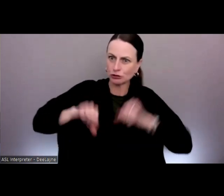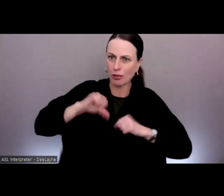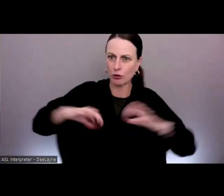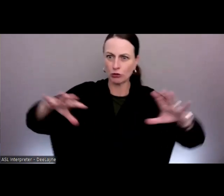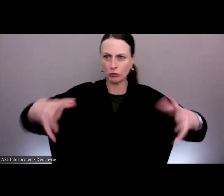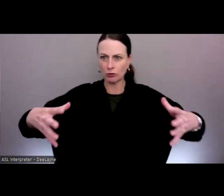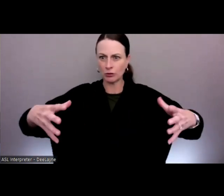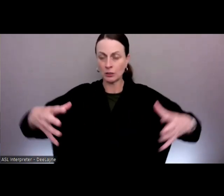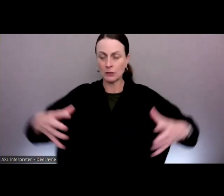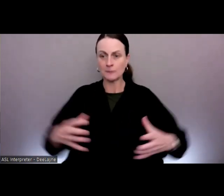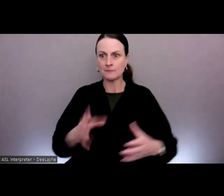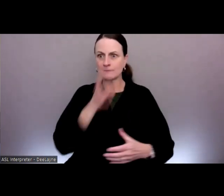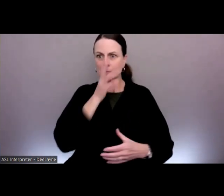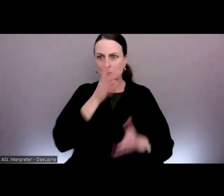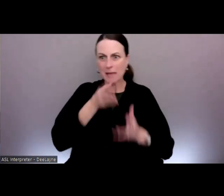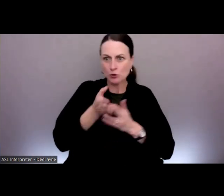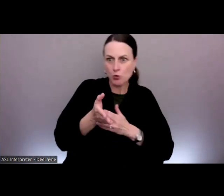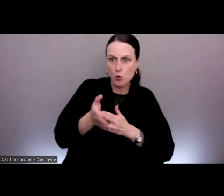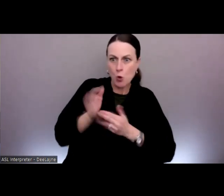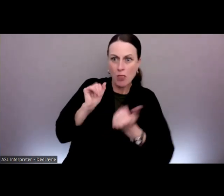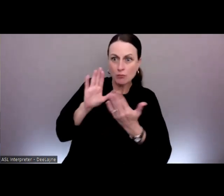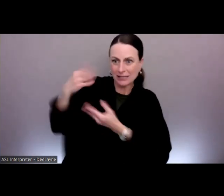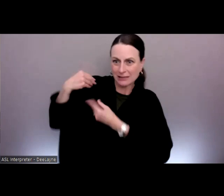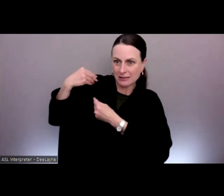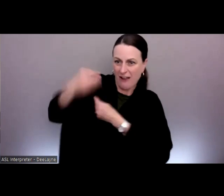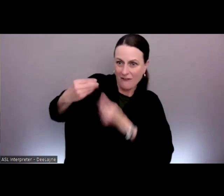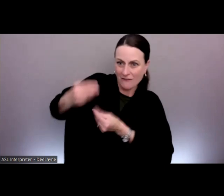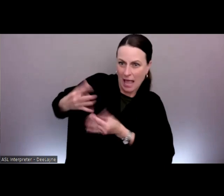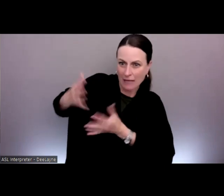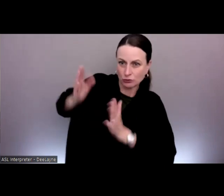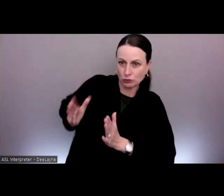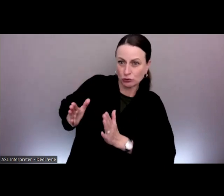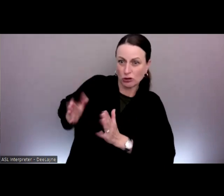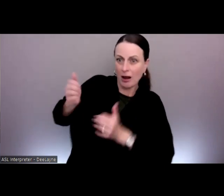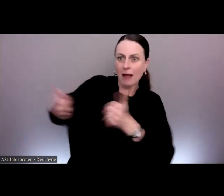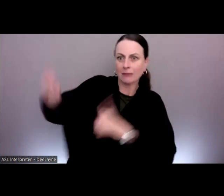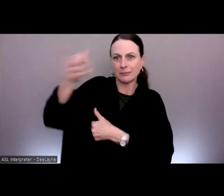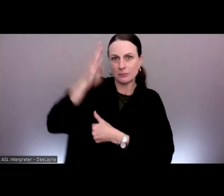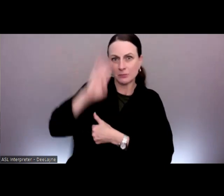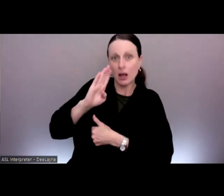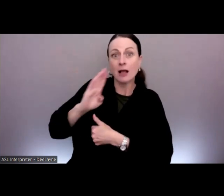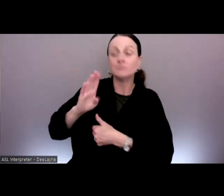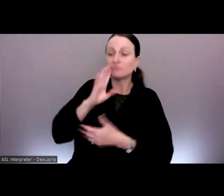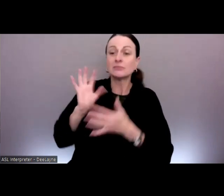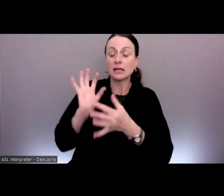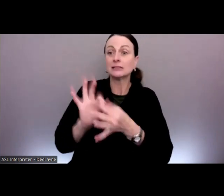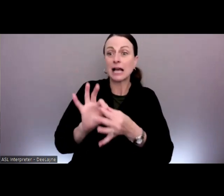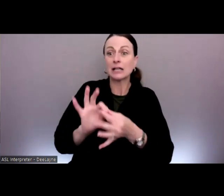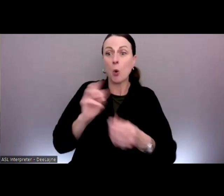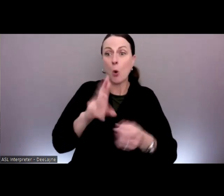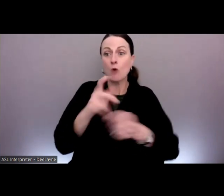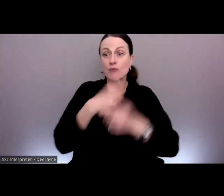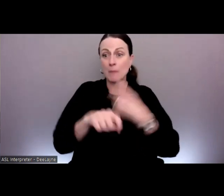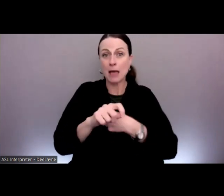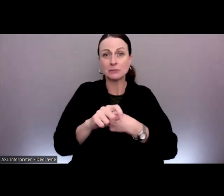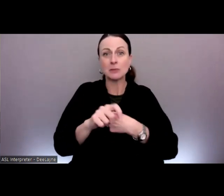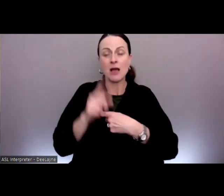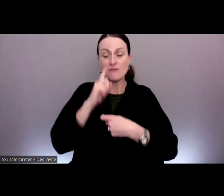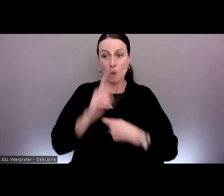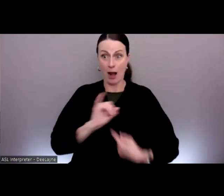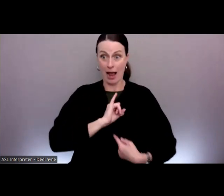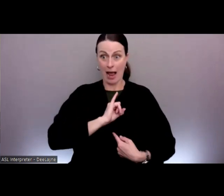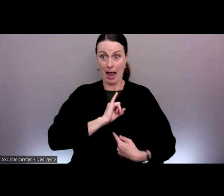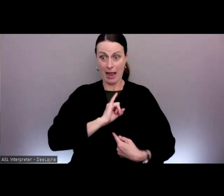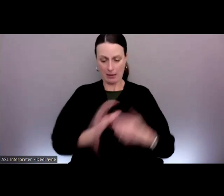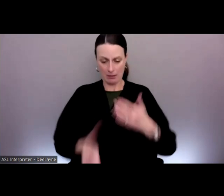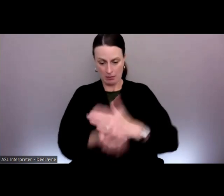the presence of the ancestors and higher powers. The attachment or replacement of I to the